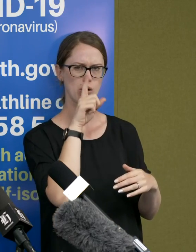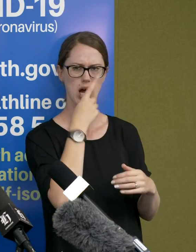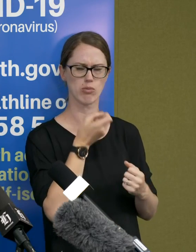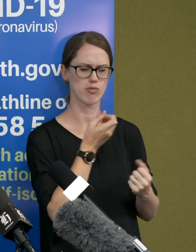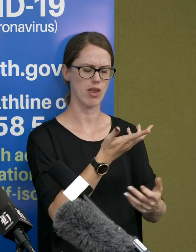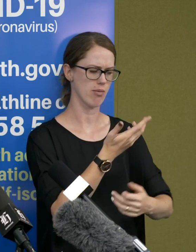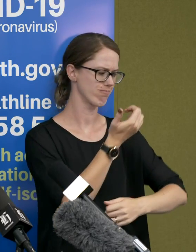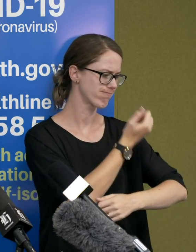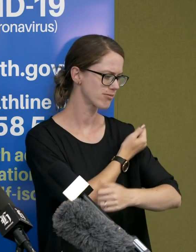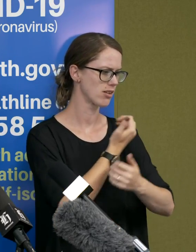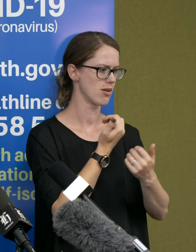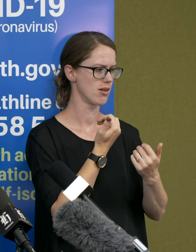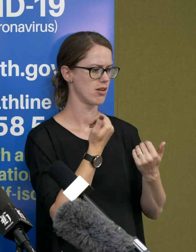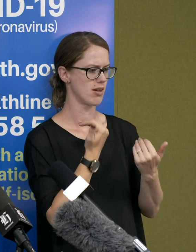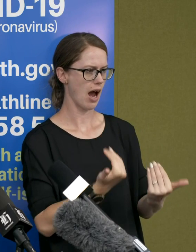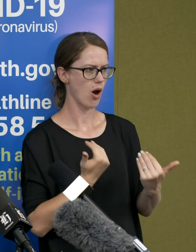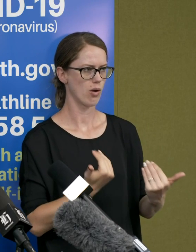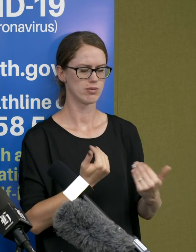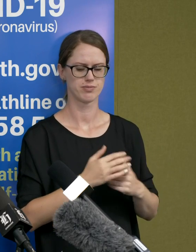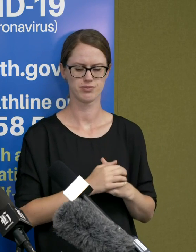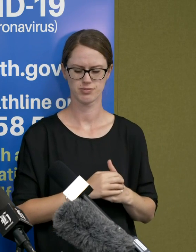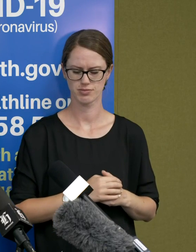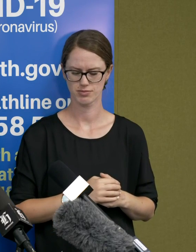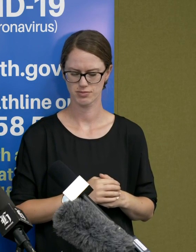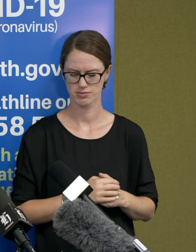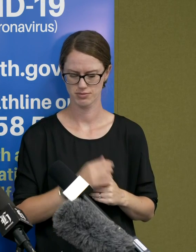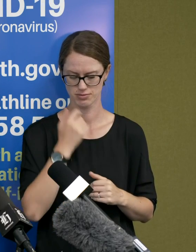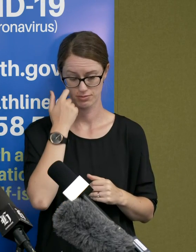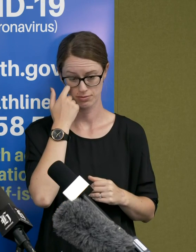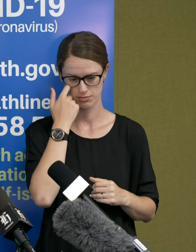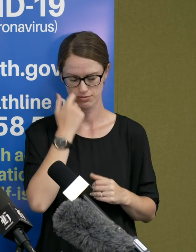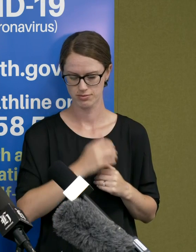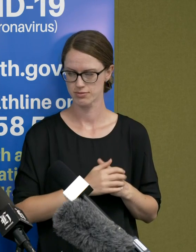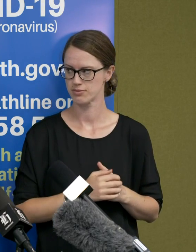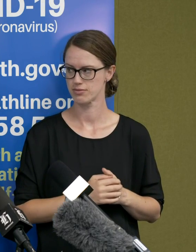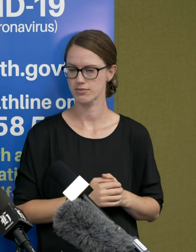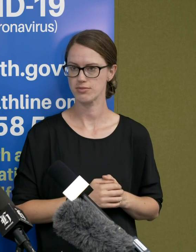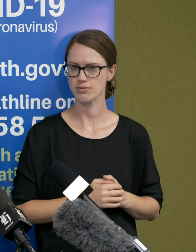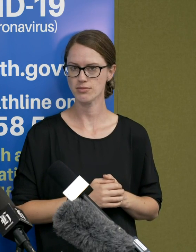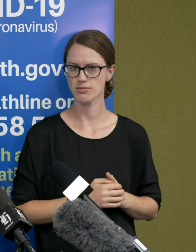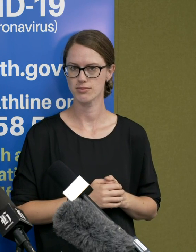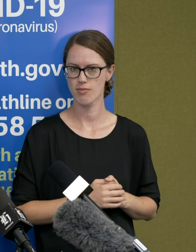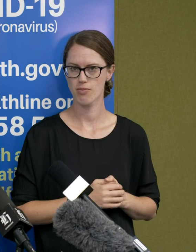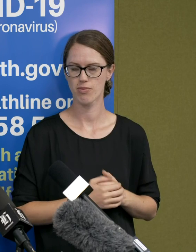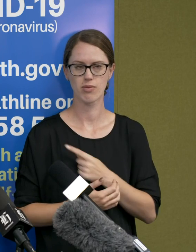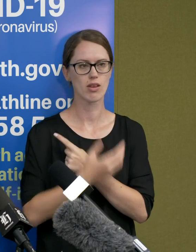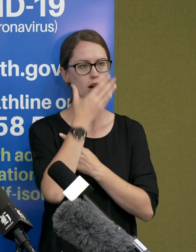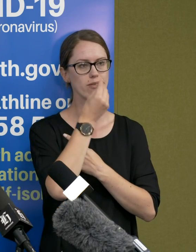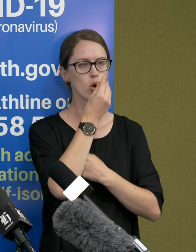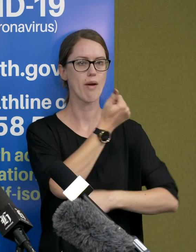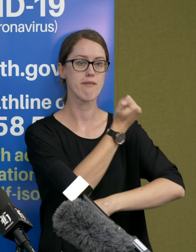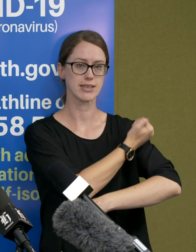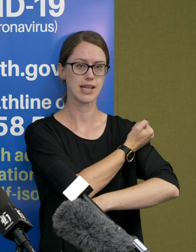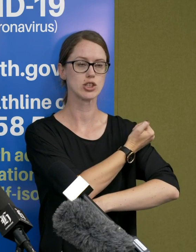giving people the best protection they can against influenza? Yes, so actually the flu